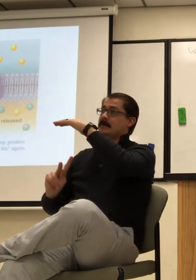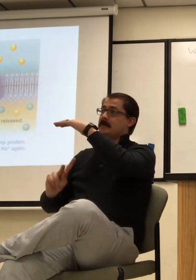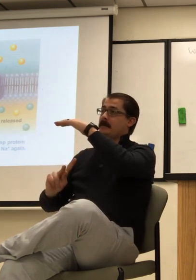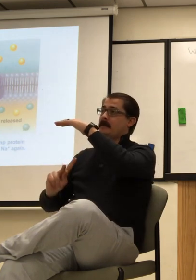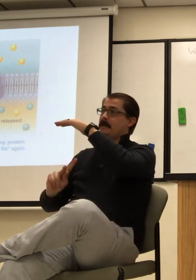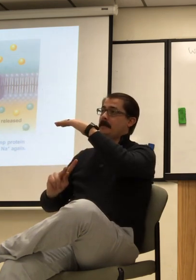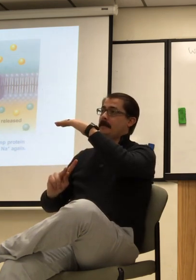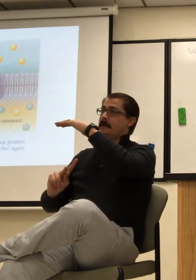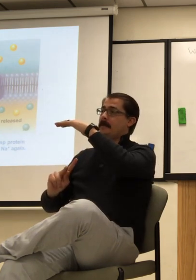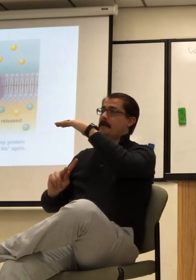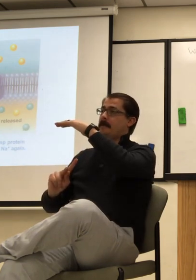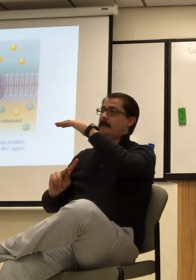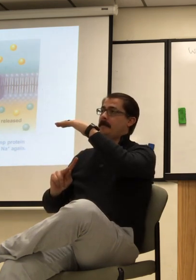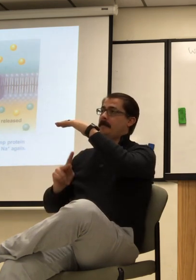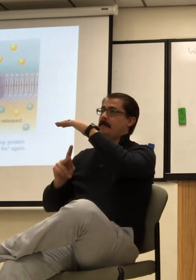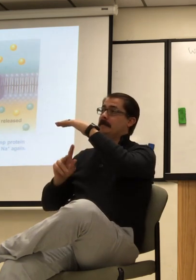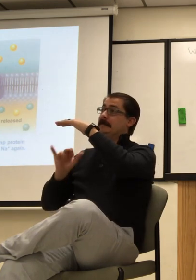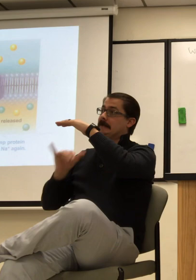and potassium